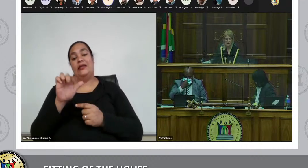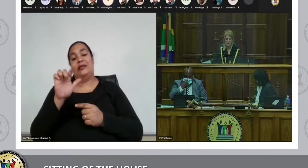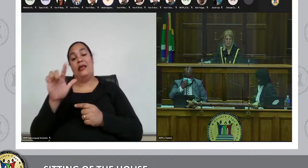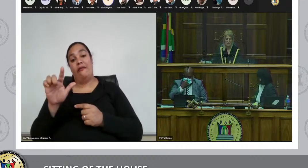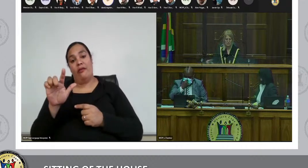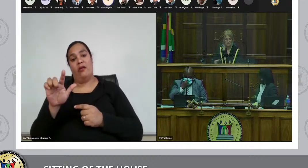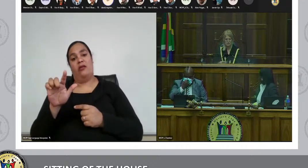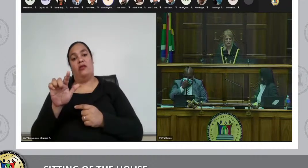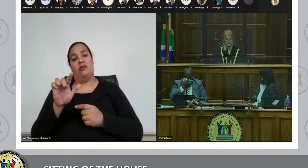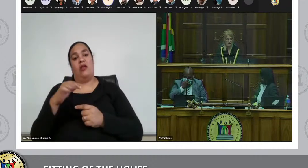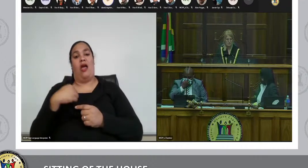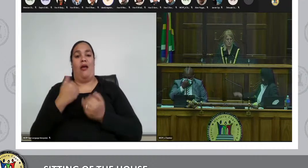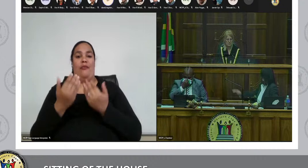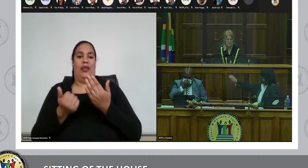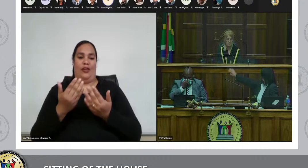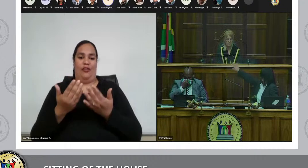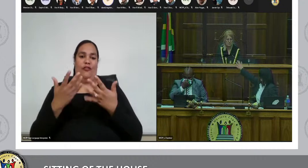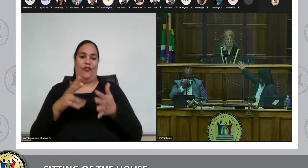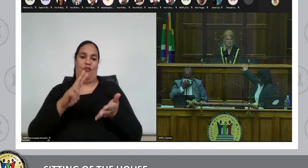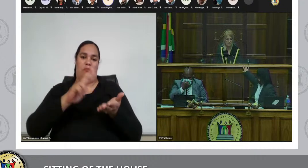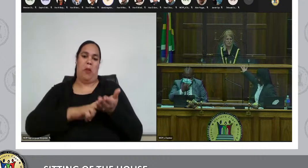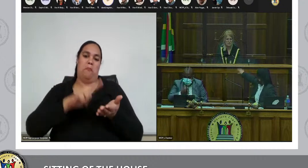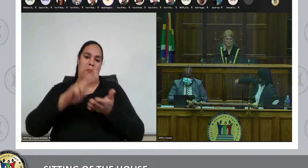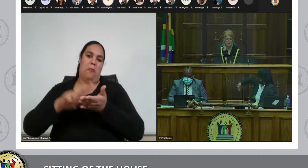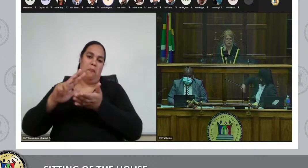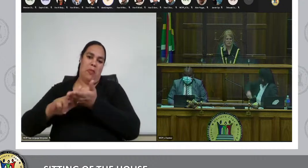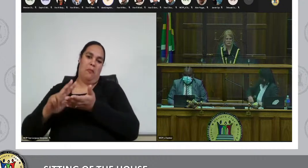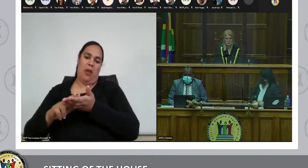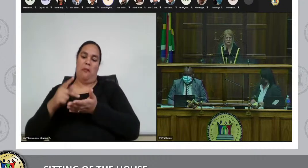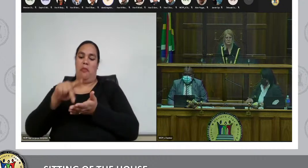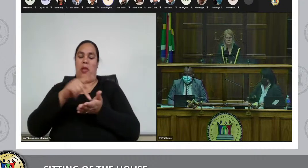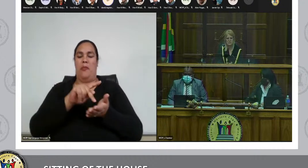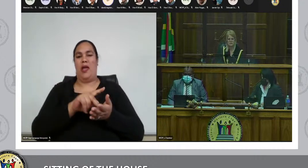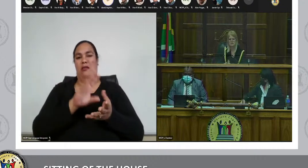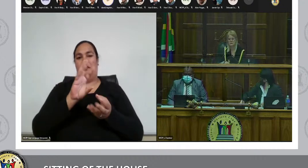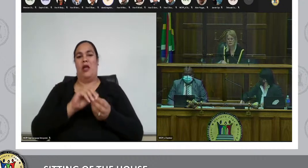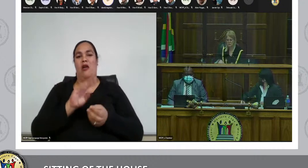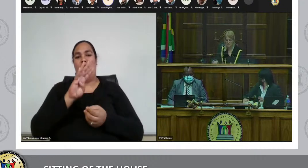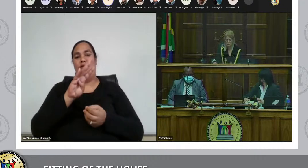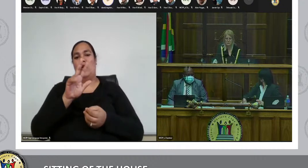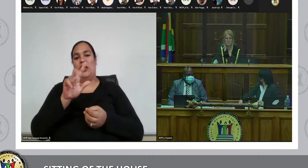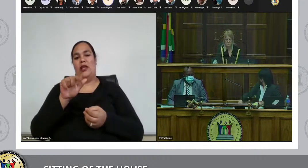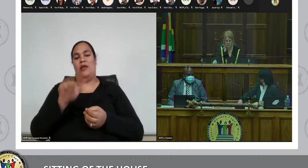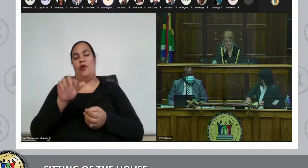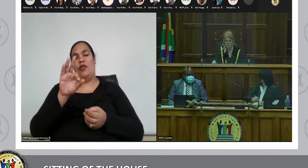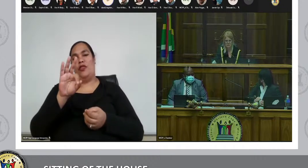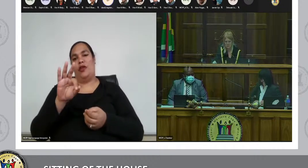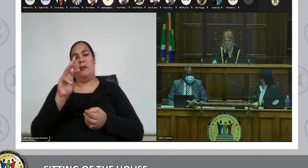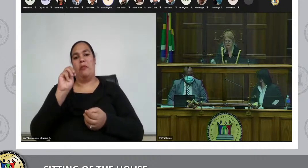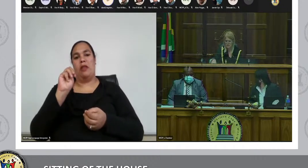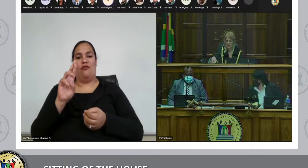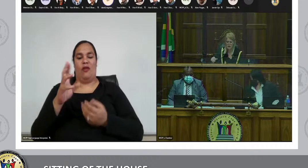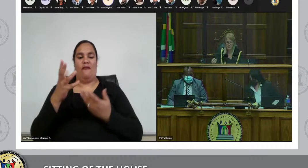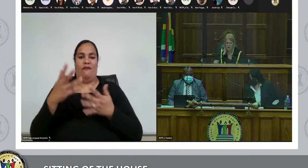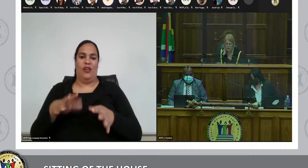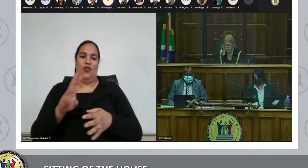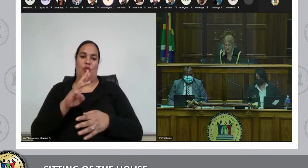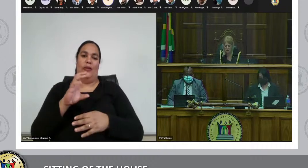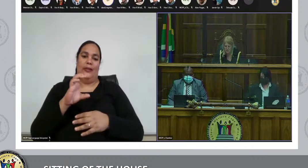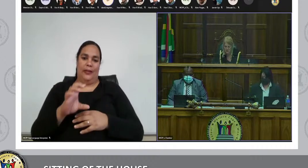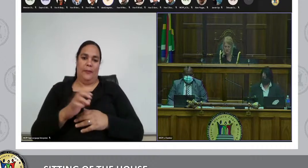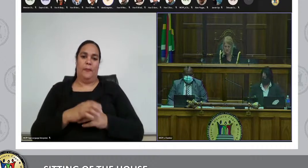967 applications were approved with a payout of about 48.3 million rand in the Western